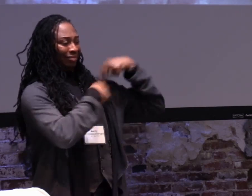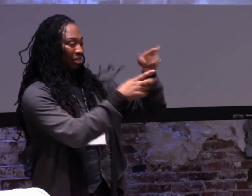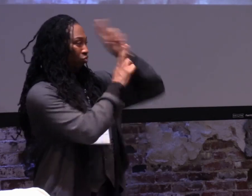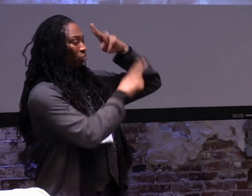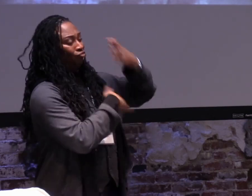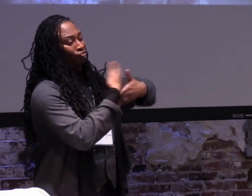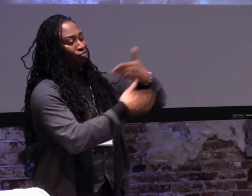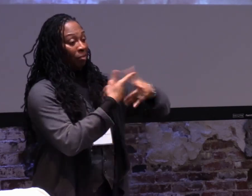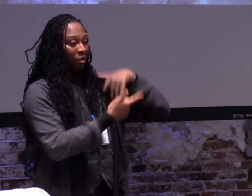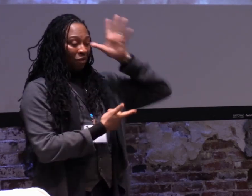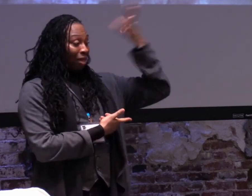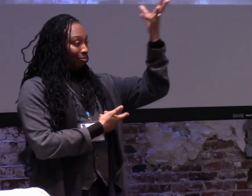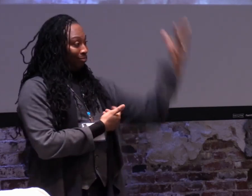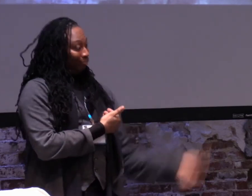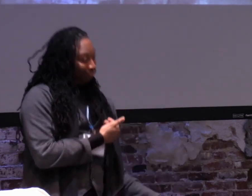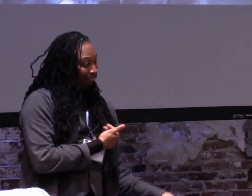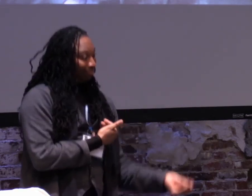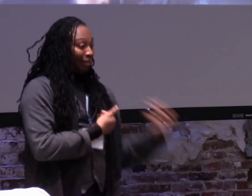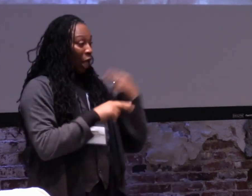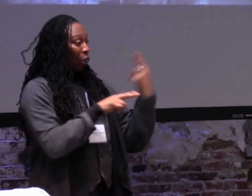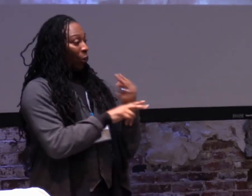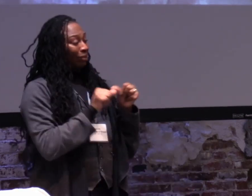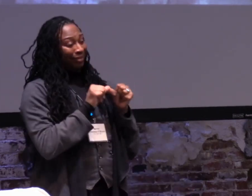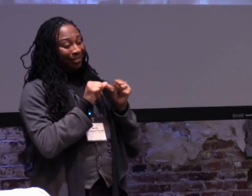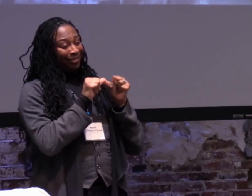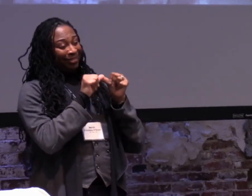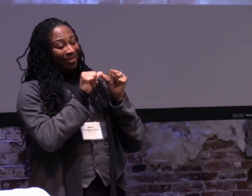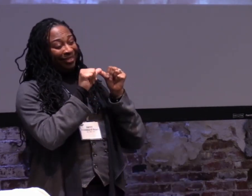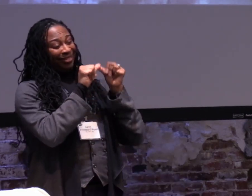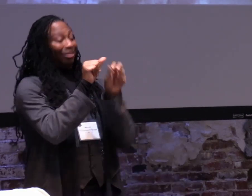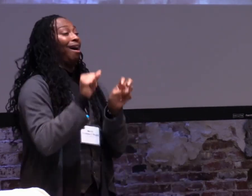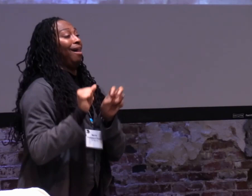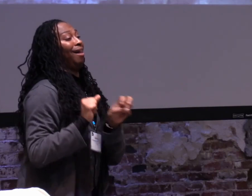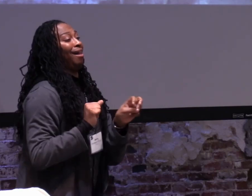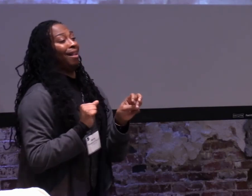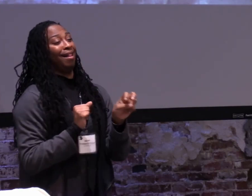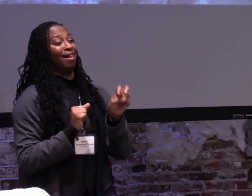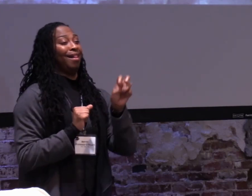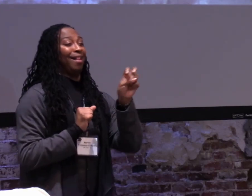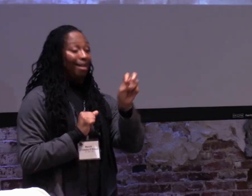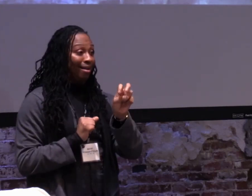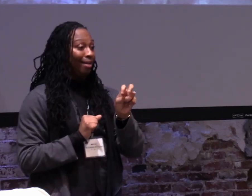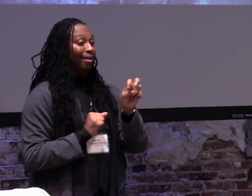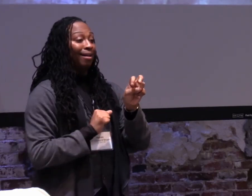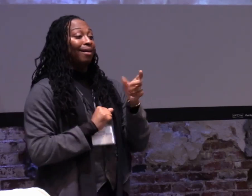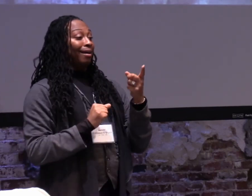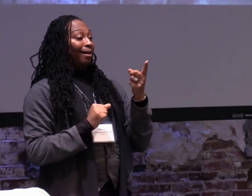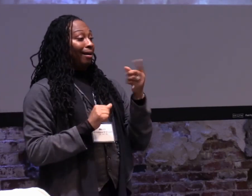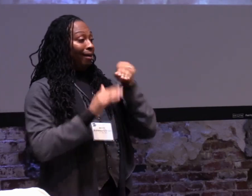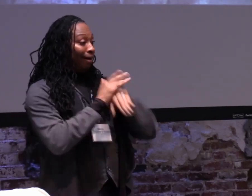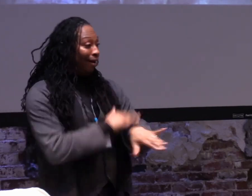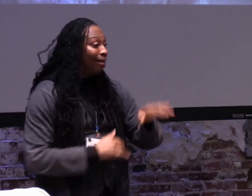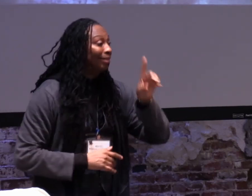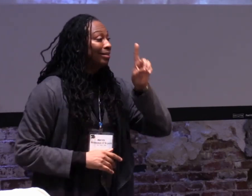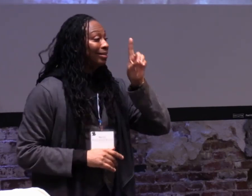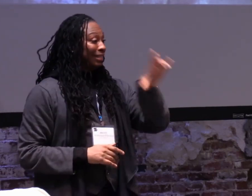And I used that shoe because it reminds me of my grandfather who passed away. And through my